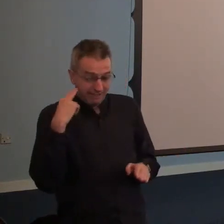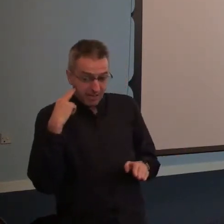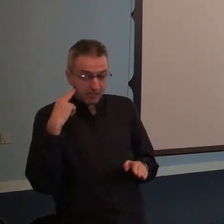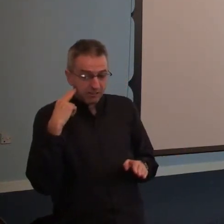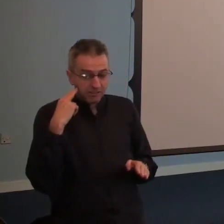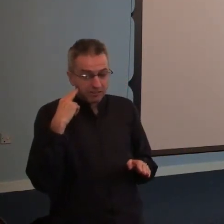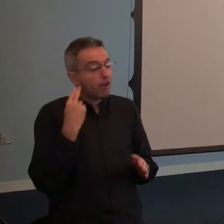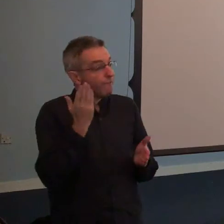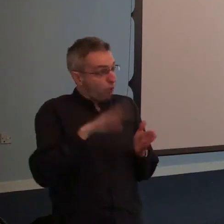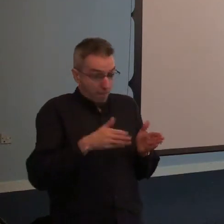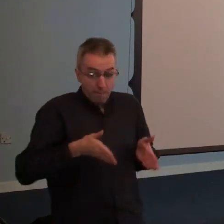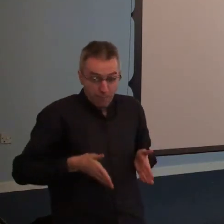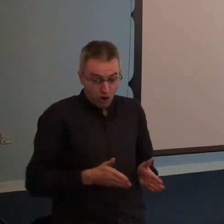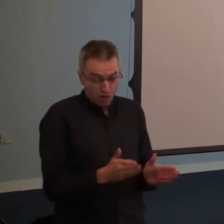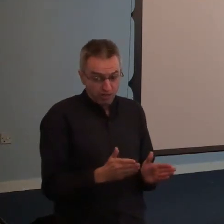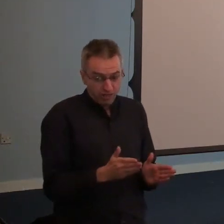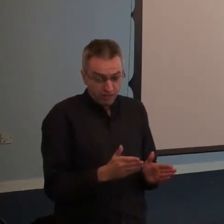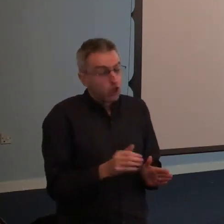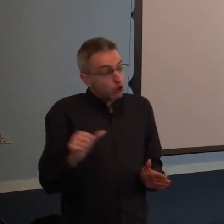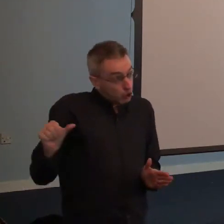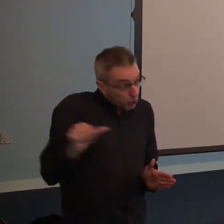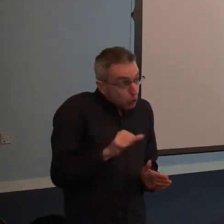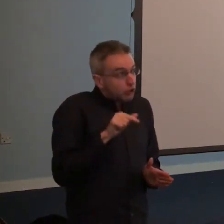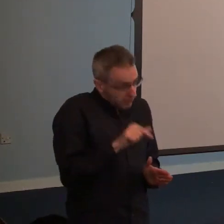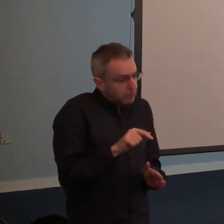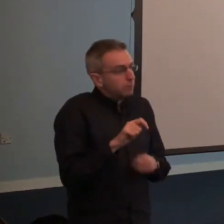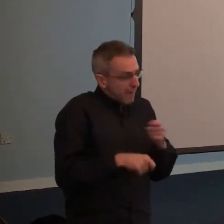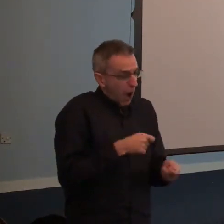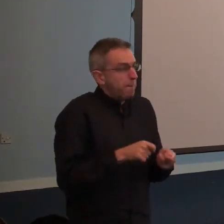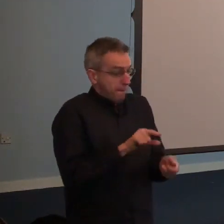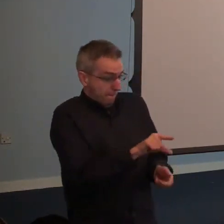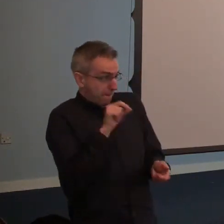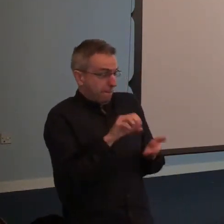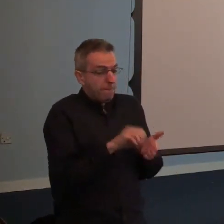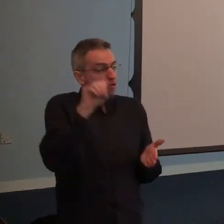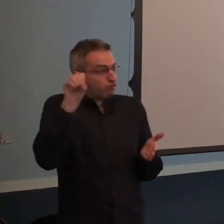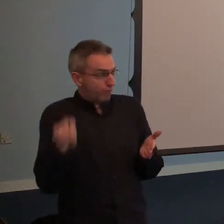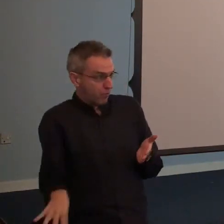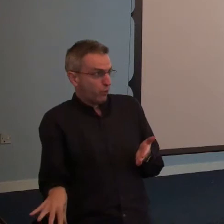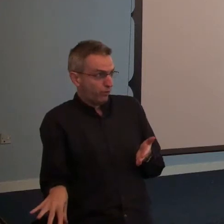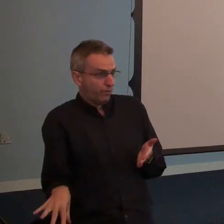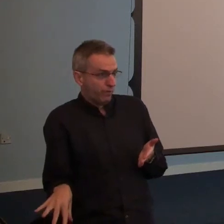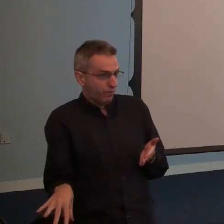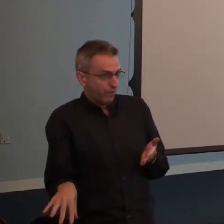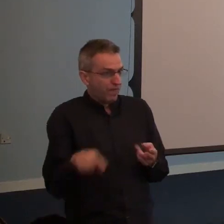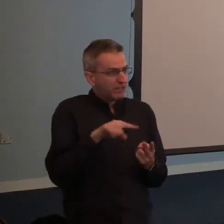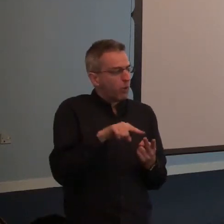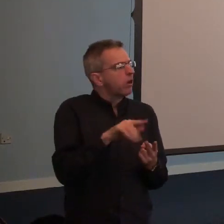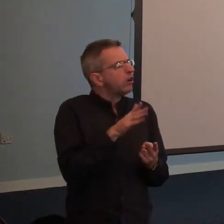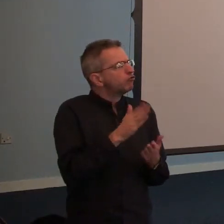genes that we know to cause deafness from birth, should they be selected for removal? That was the other question we